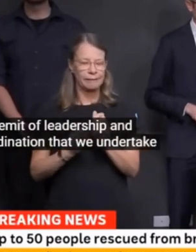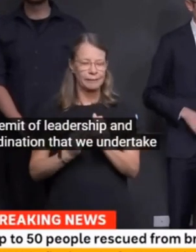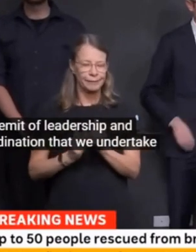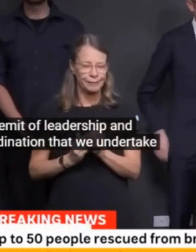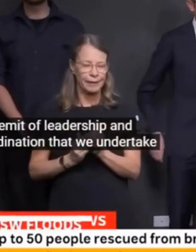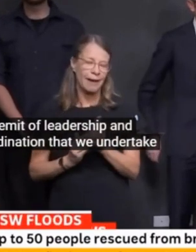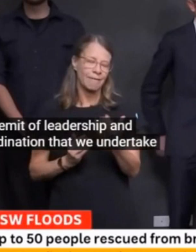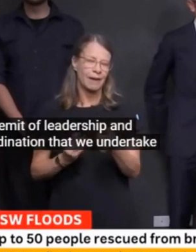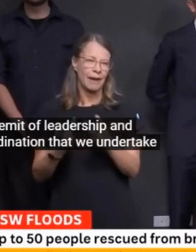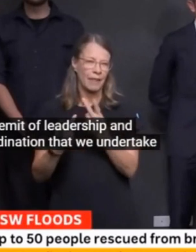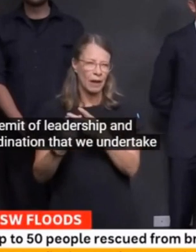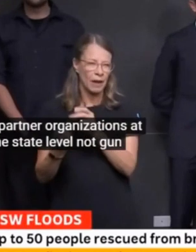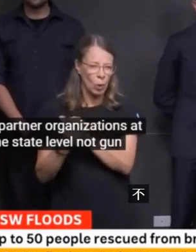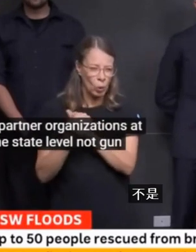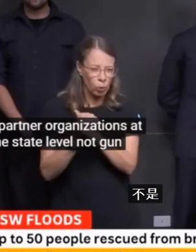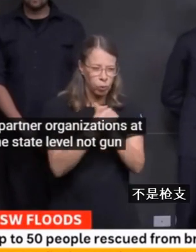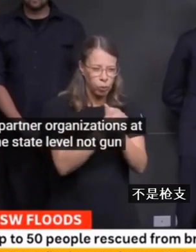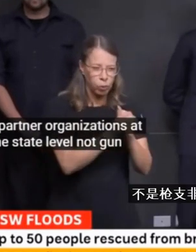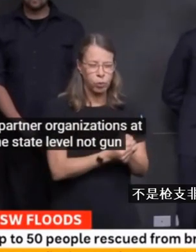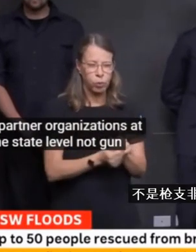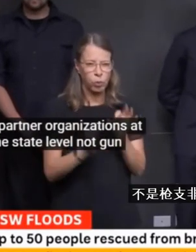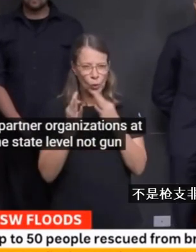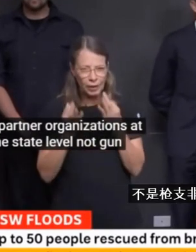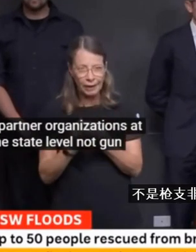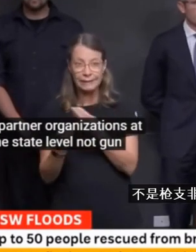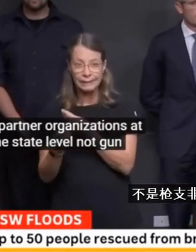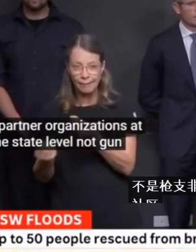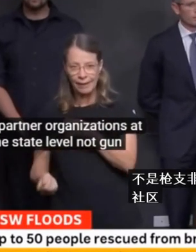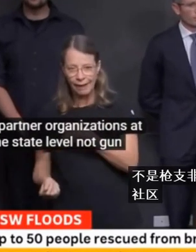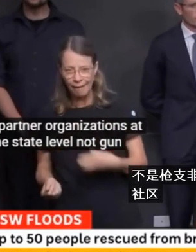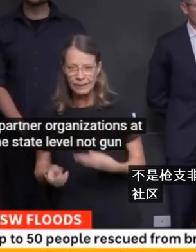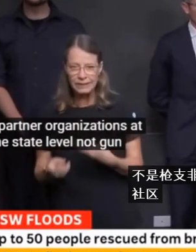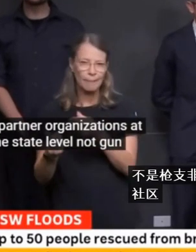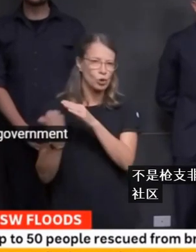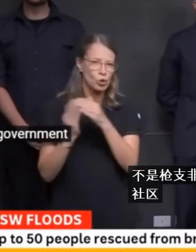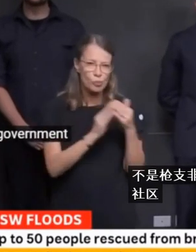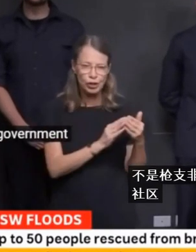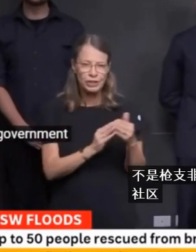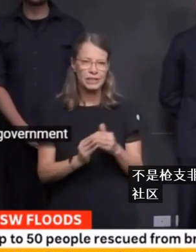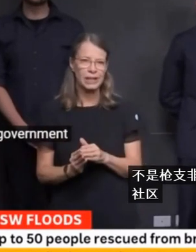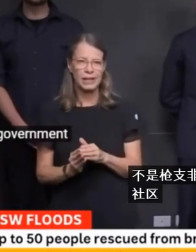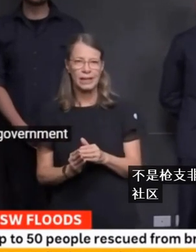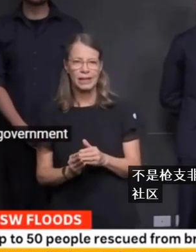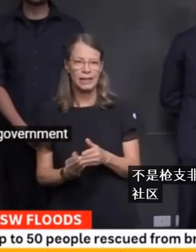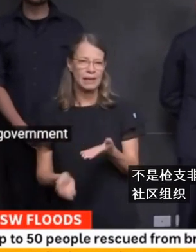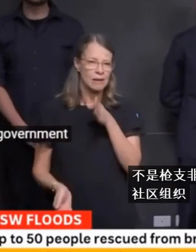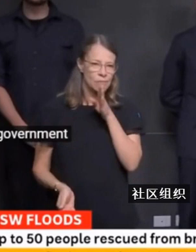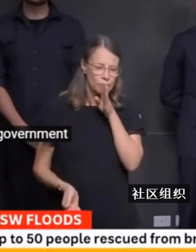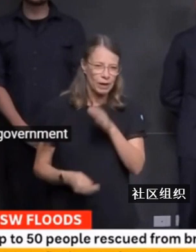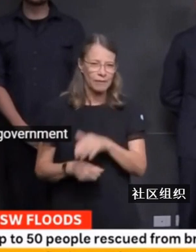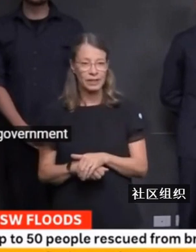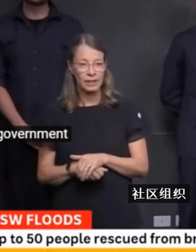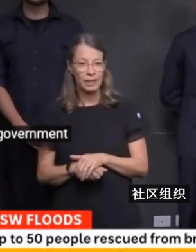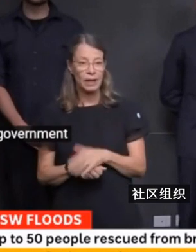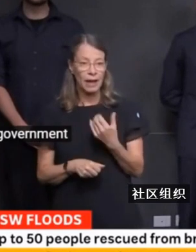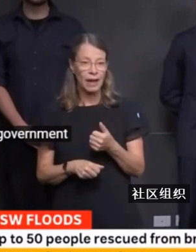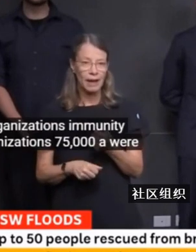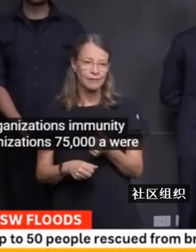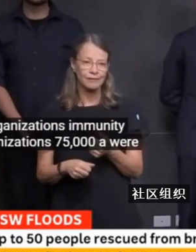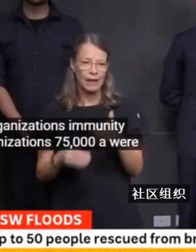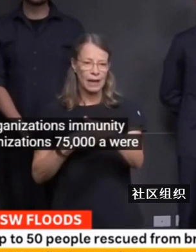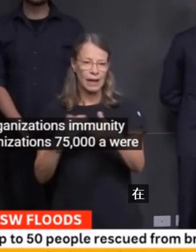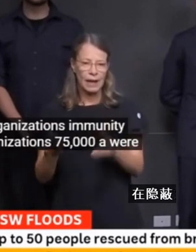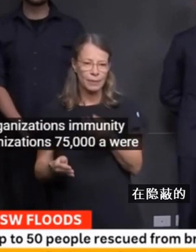partner organisations at the state level, non-government organisations, community organisations. 75,000 hampers were distributed to